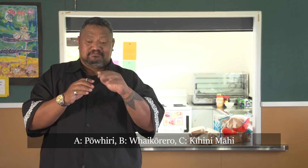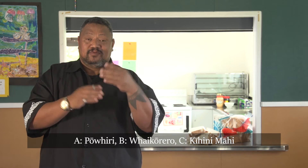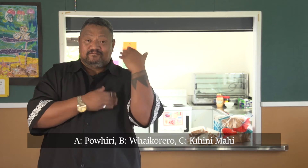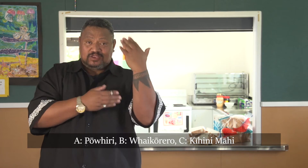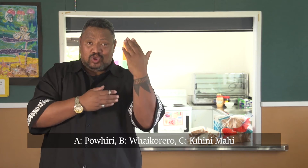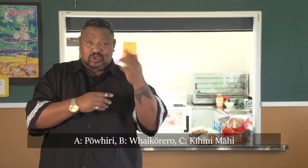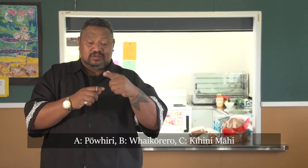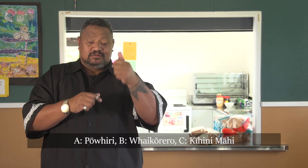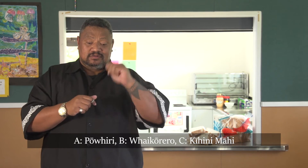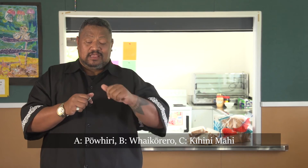B. Whakairo.